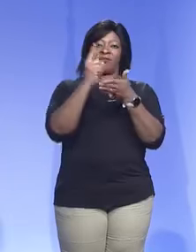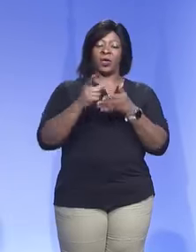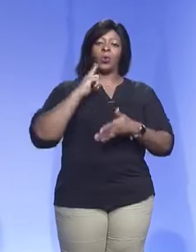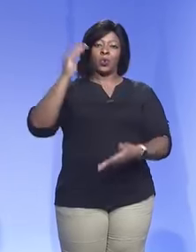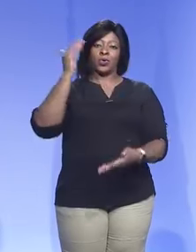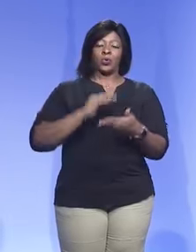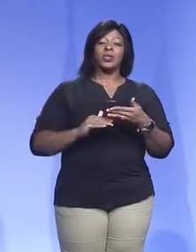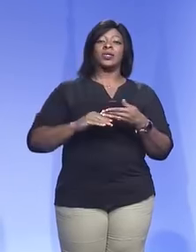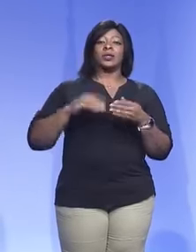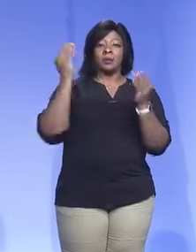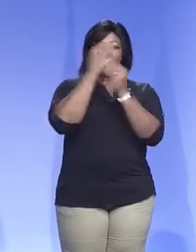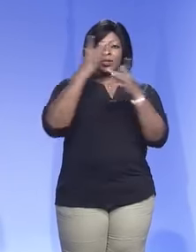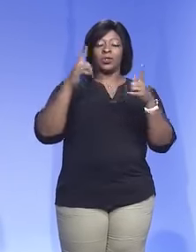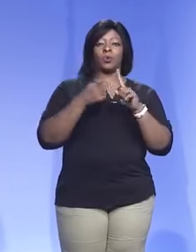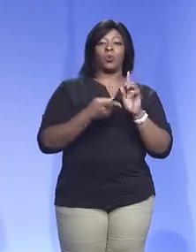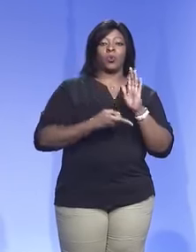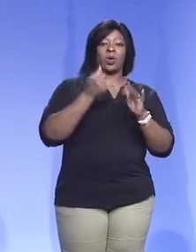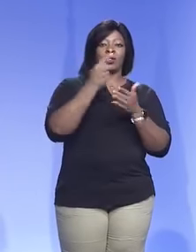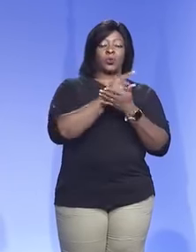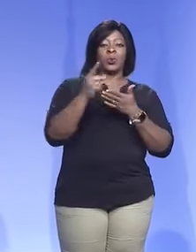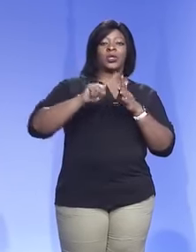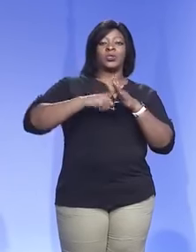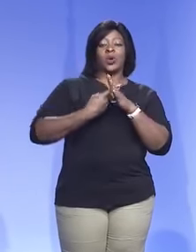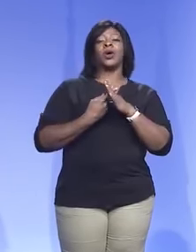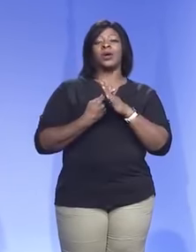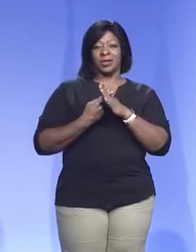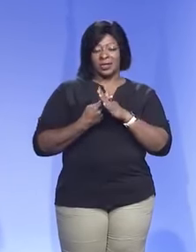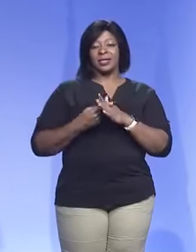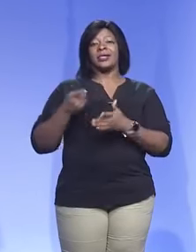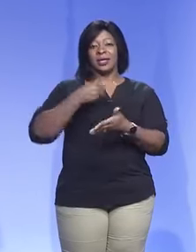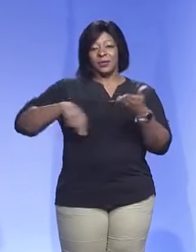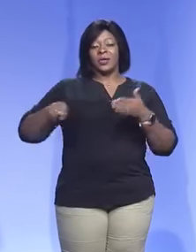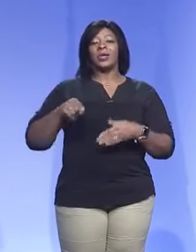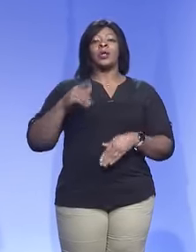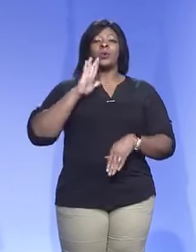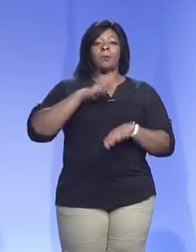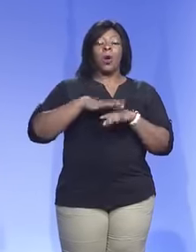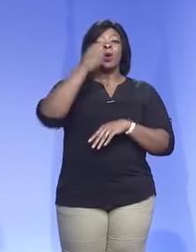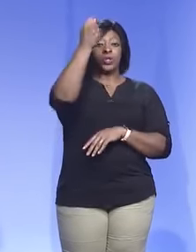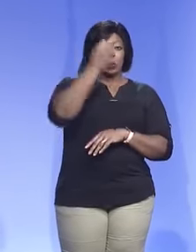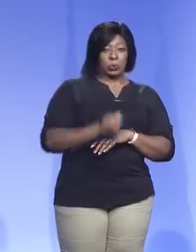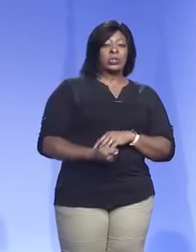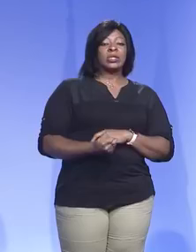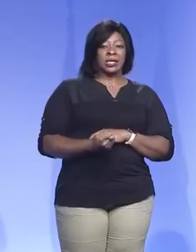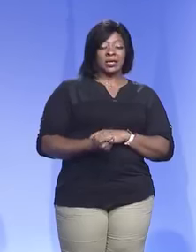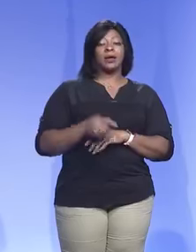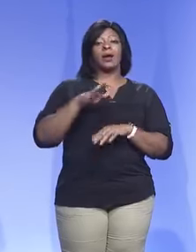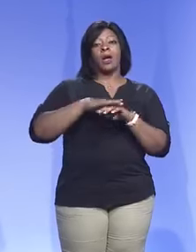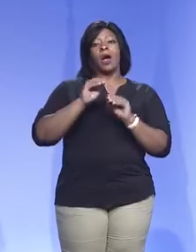the press conferences to once weekly beginning next week. It'll still be on Tuesday. And